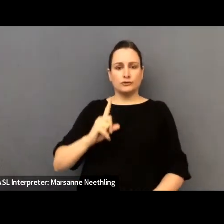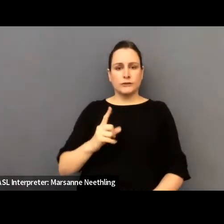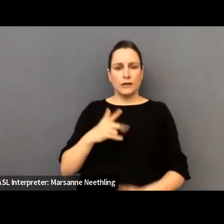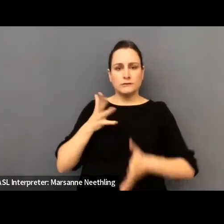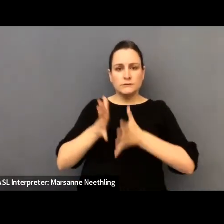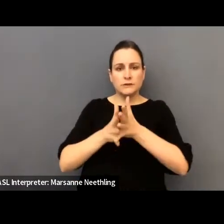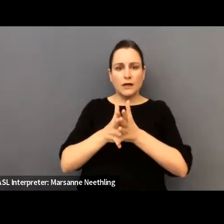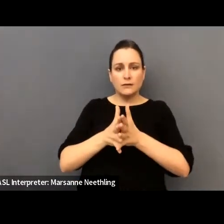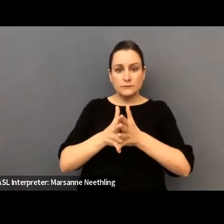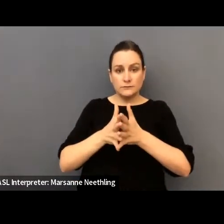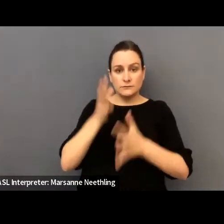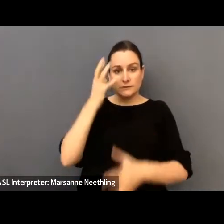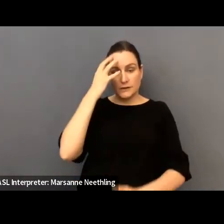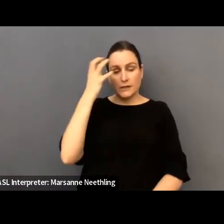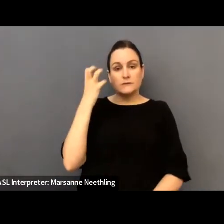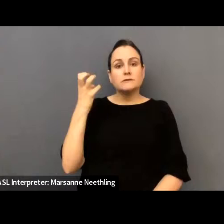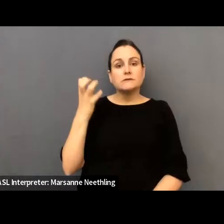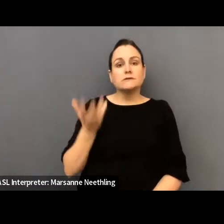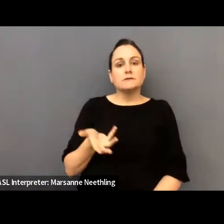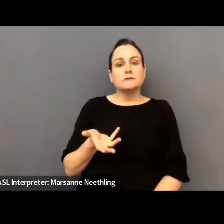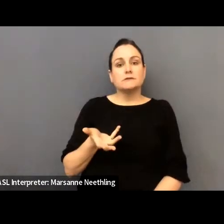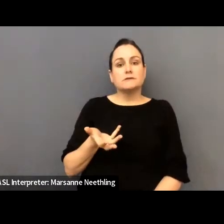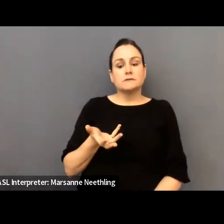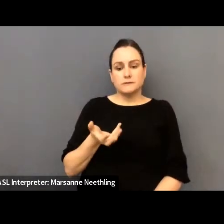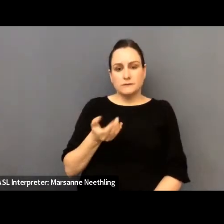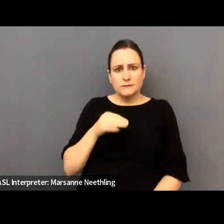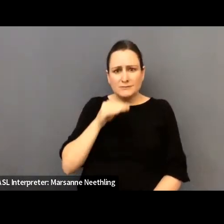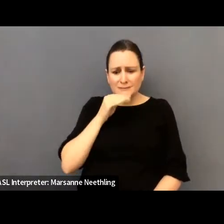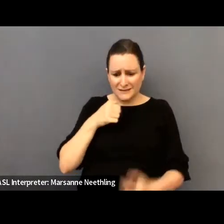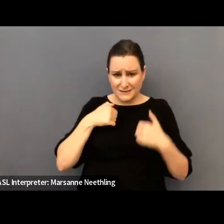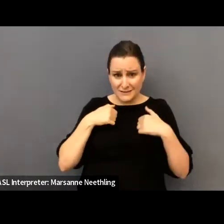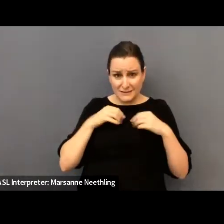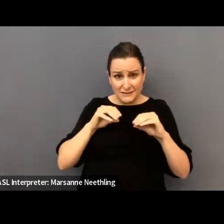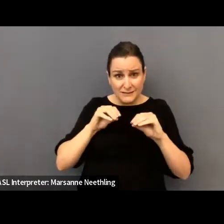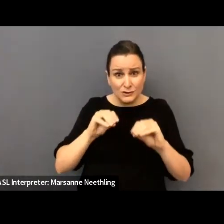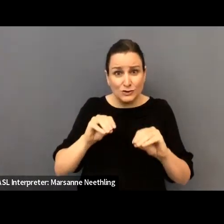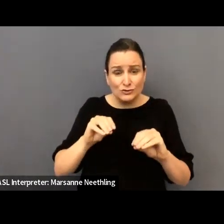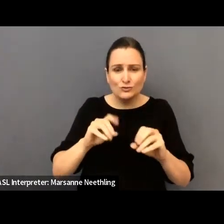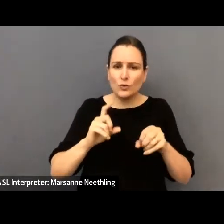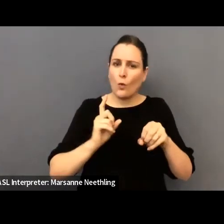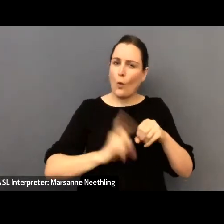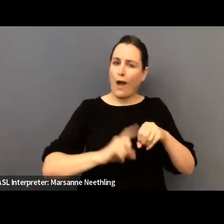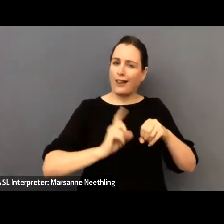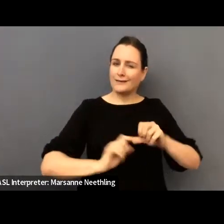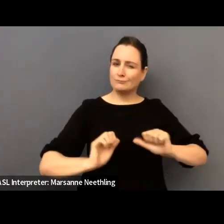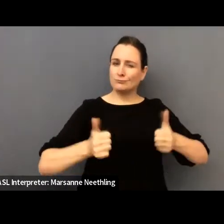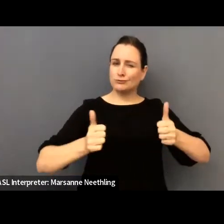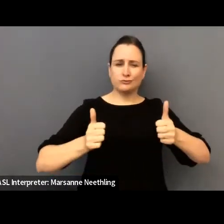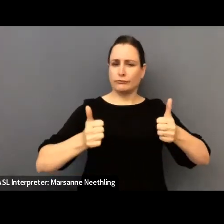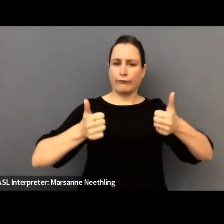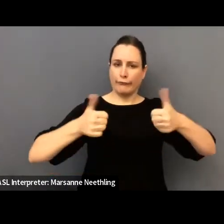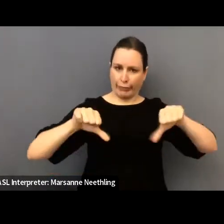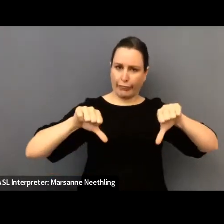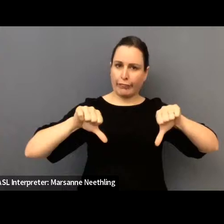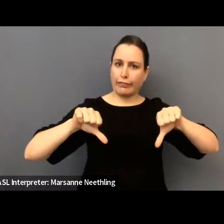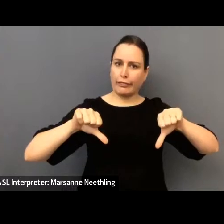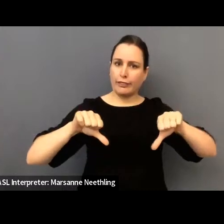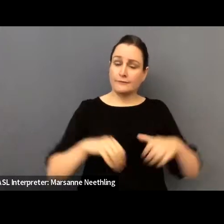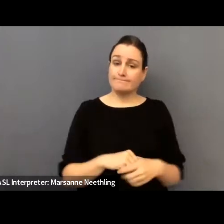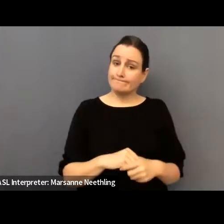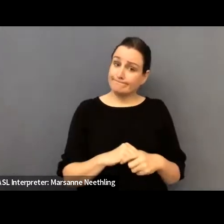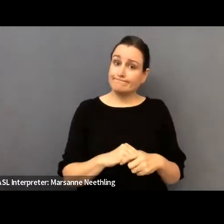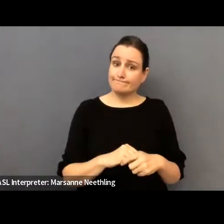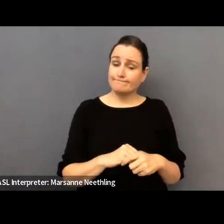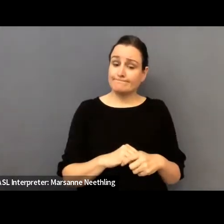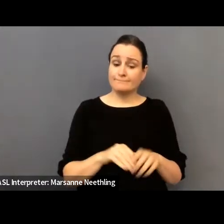or the quality of education that is received by the learners who are deaf is poor,